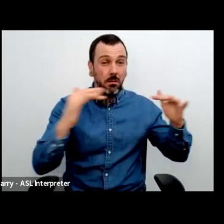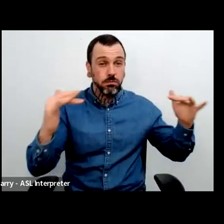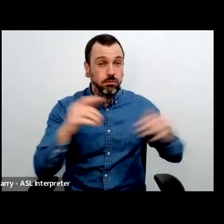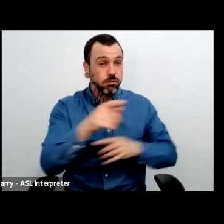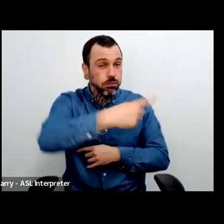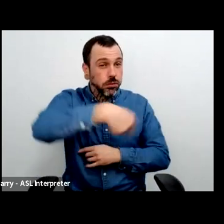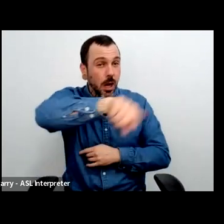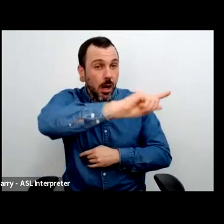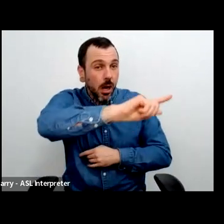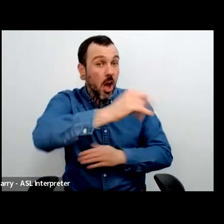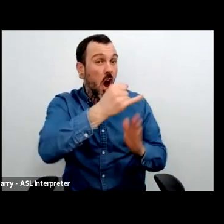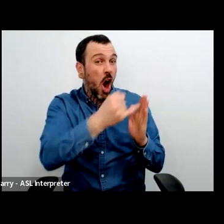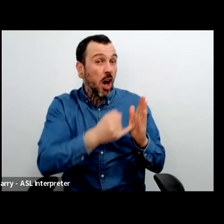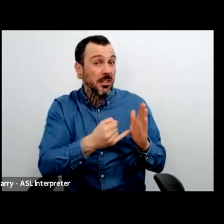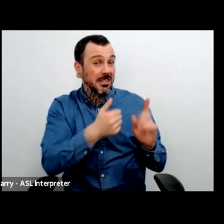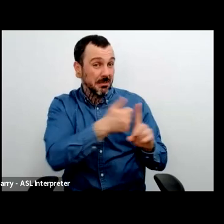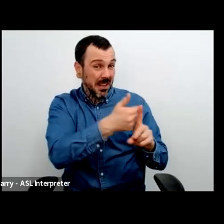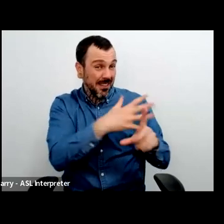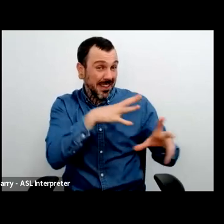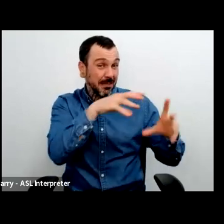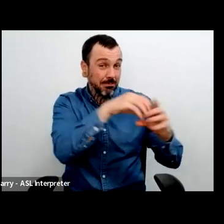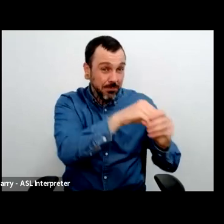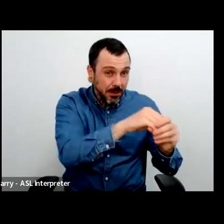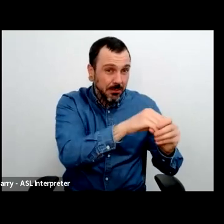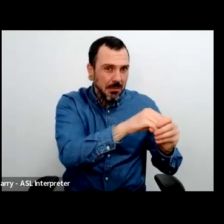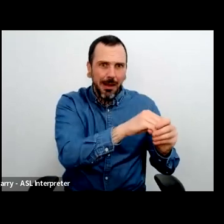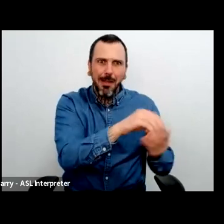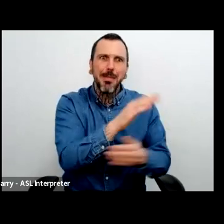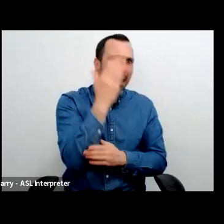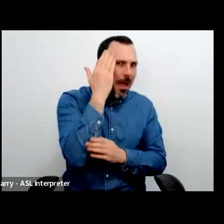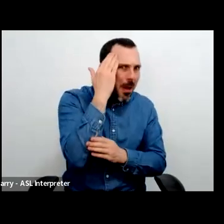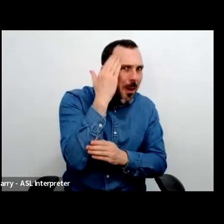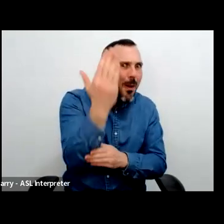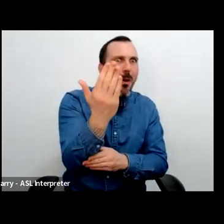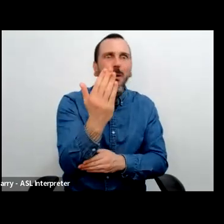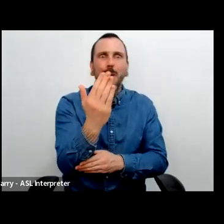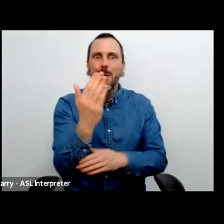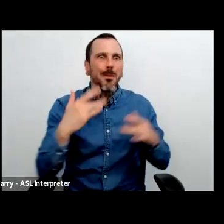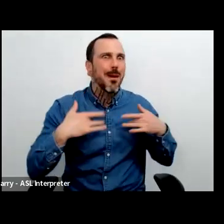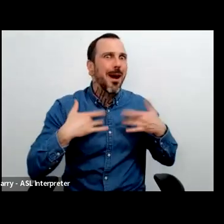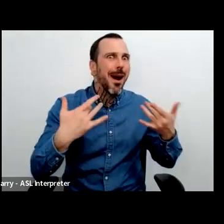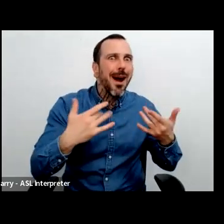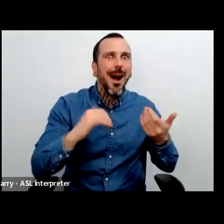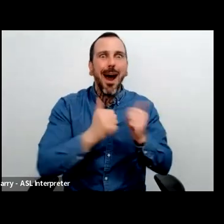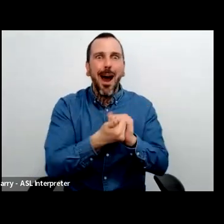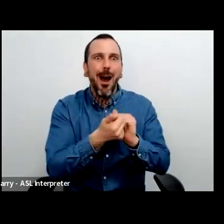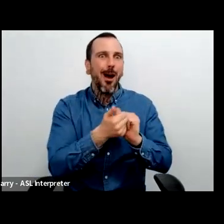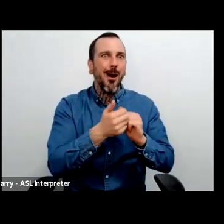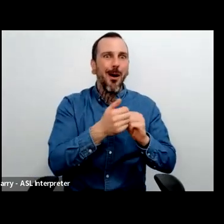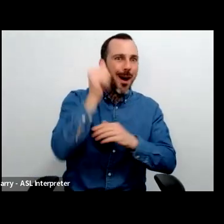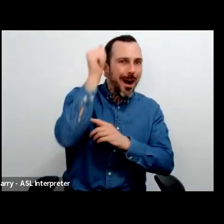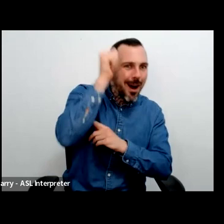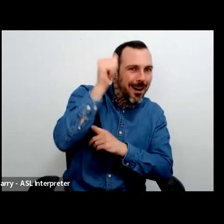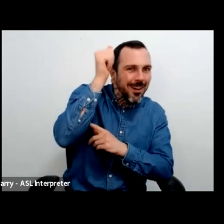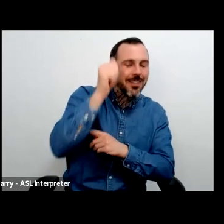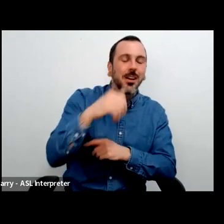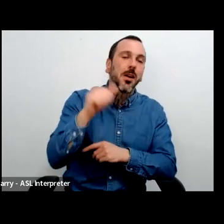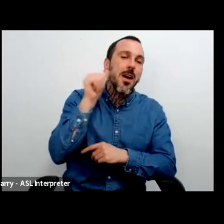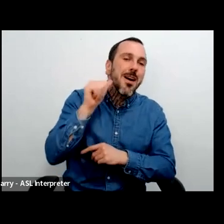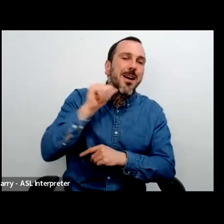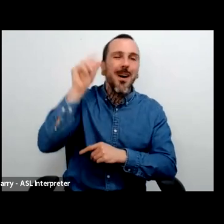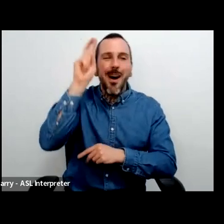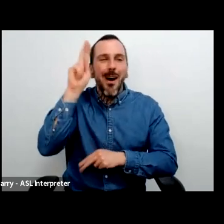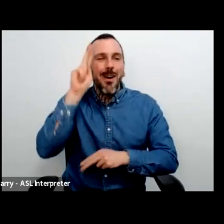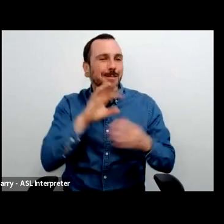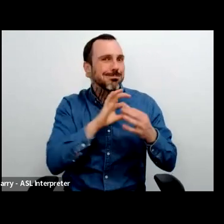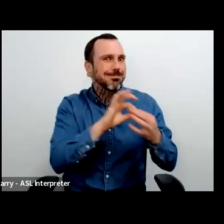those lives, who know where the shit happens and how to connect to the aunties and uncles and whomevers. And how do we open up that